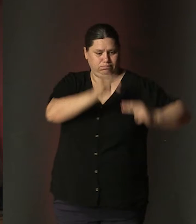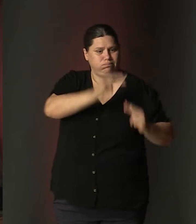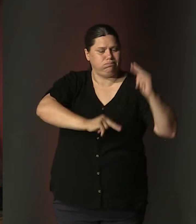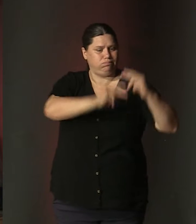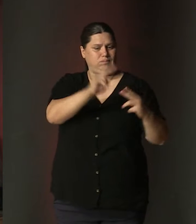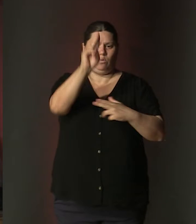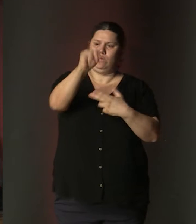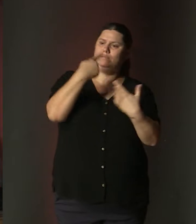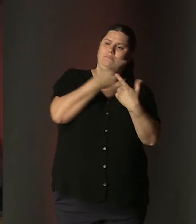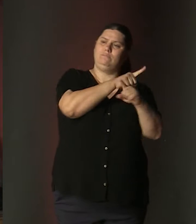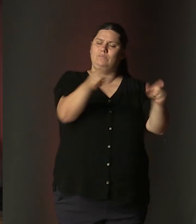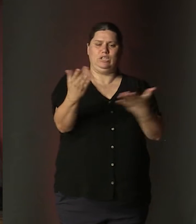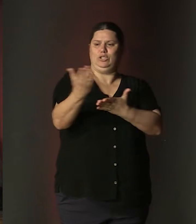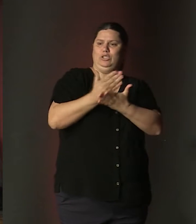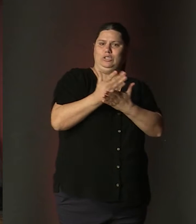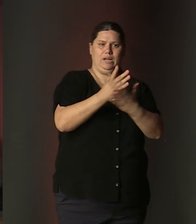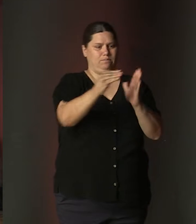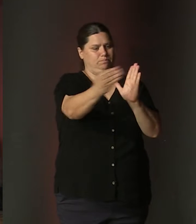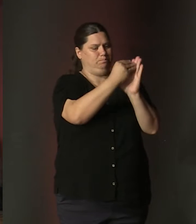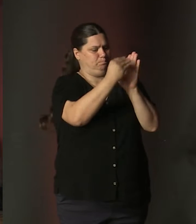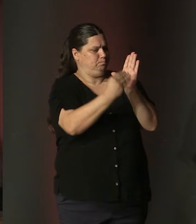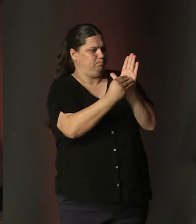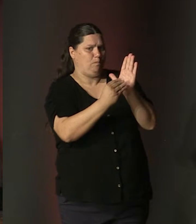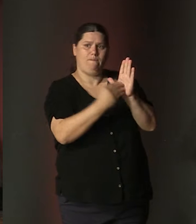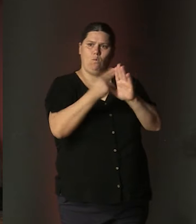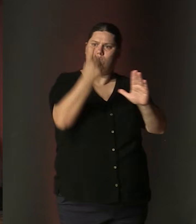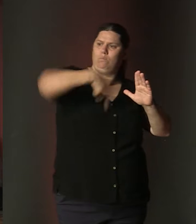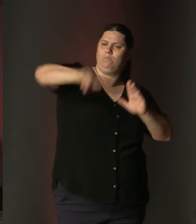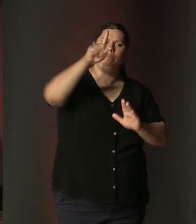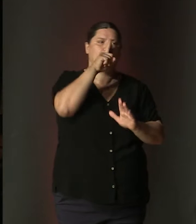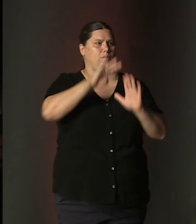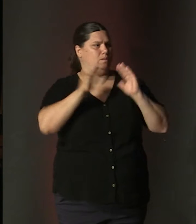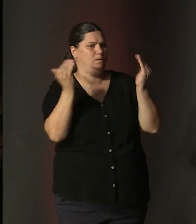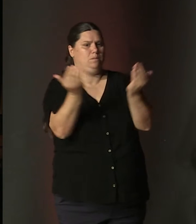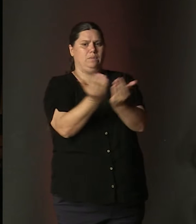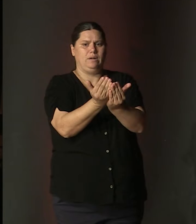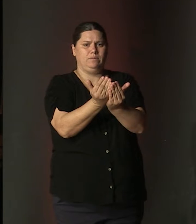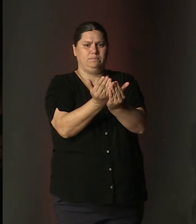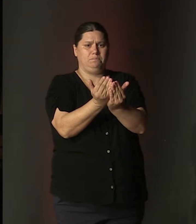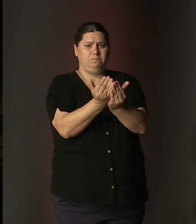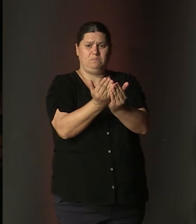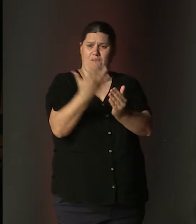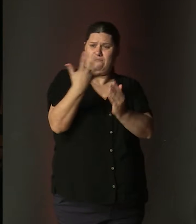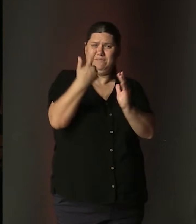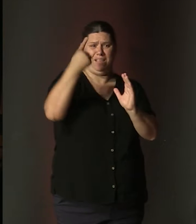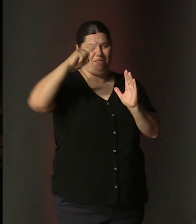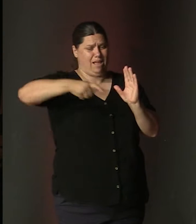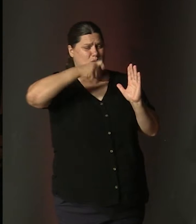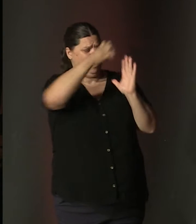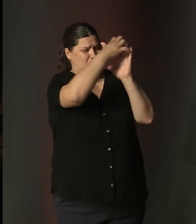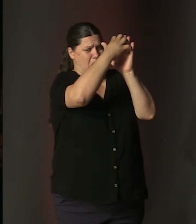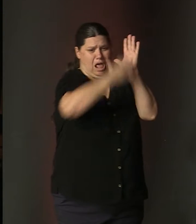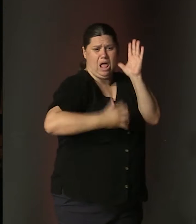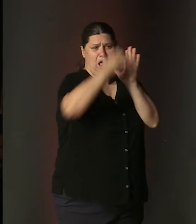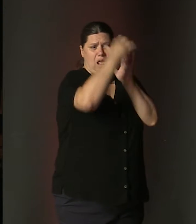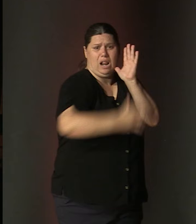UN as a shared blueprint for people and the planet. The 15,000-word